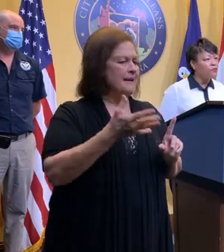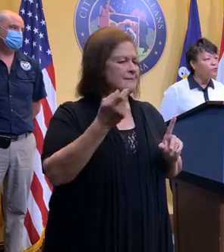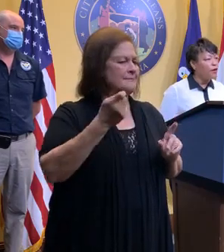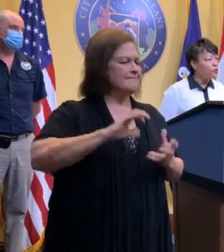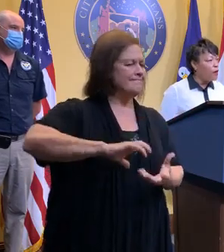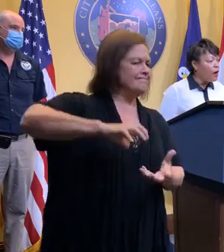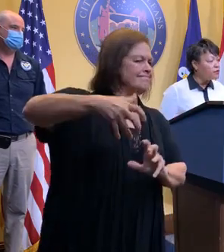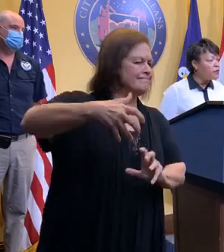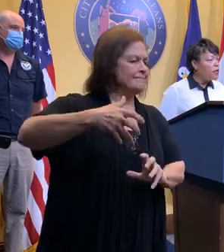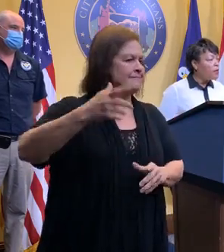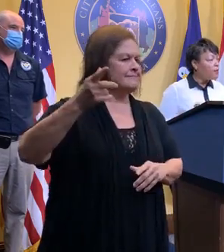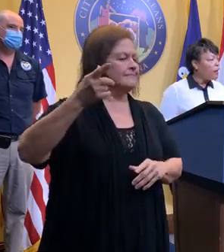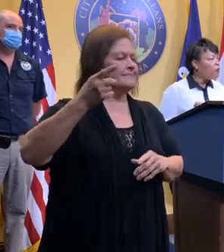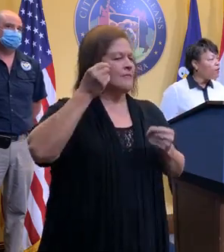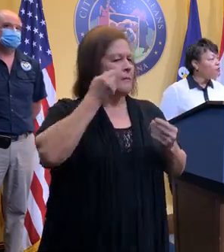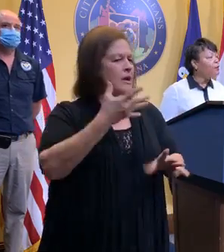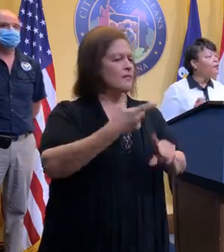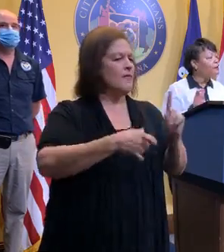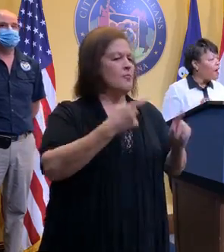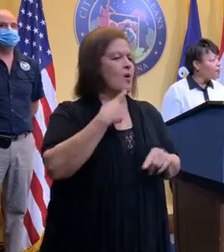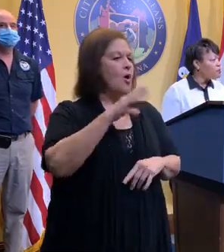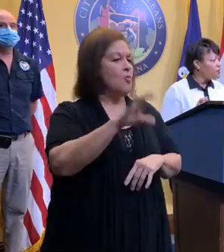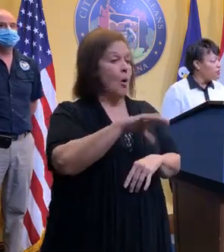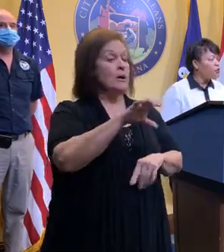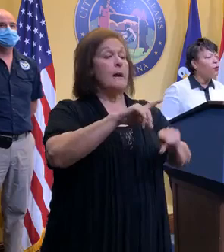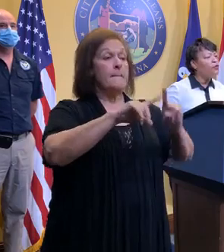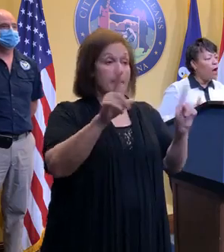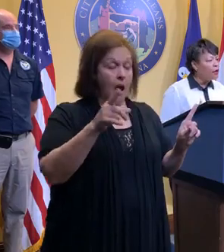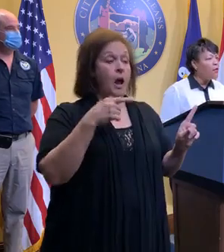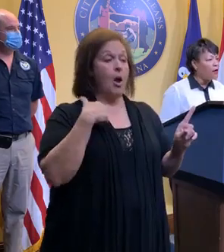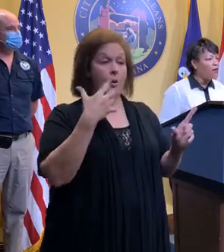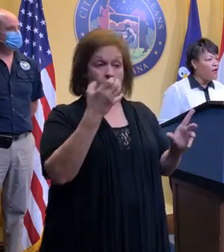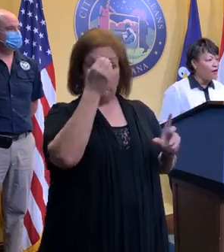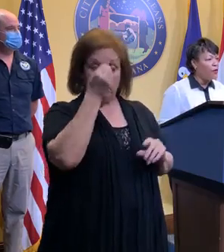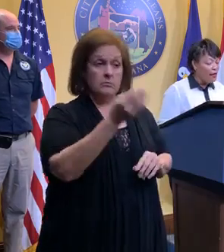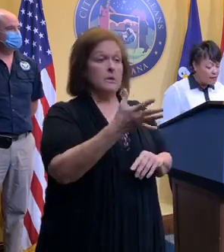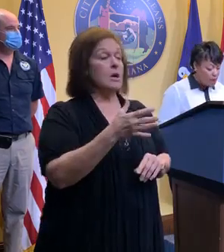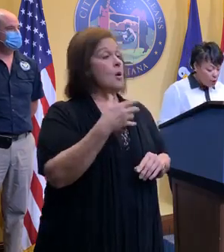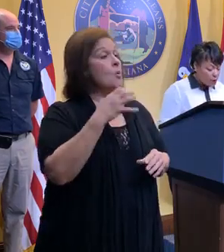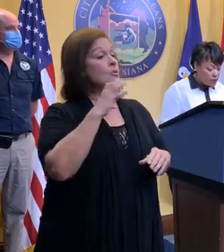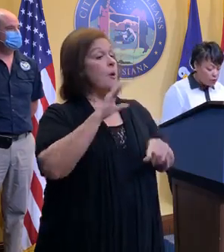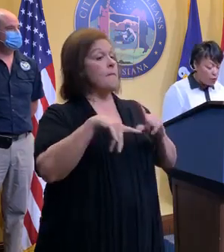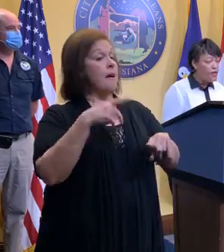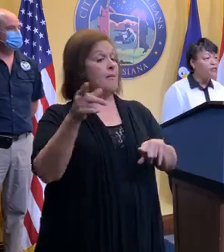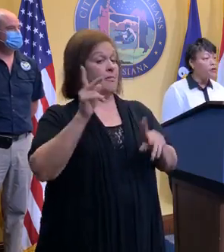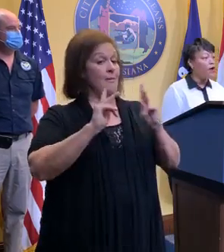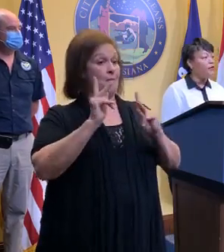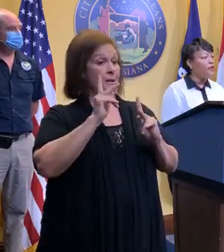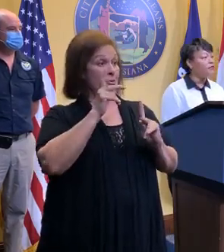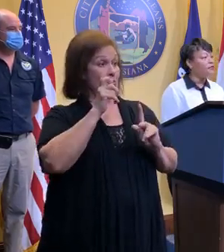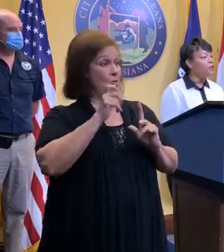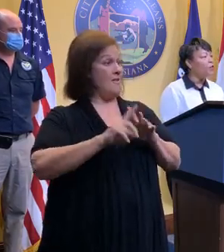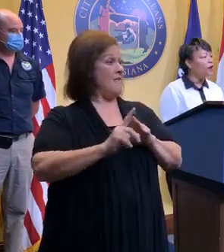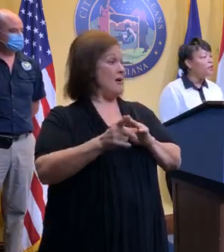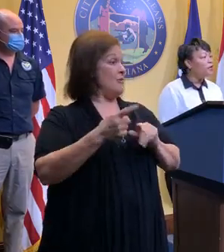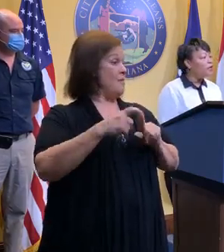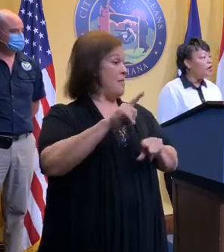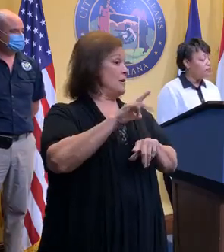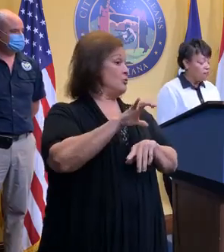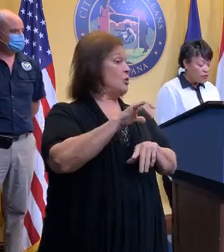partners in terms of Red Cross, but I wanted to acknowledge that. So when we talk about our evacuees, we're still resting around that